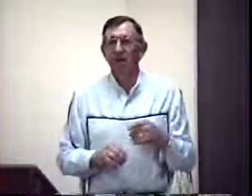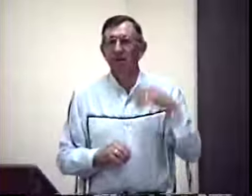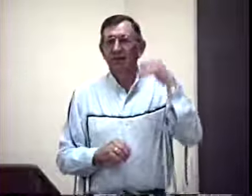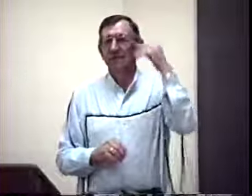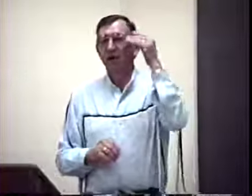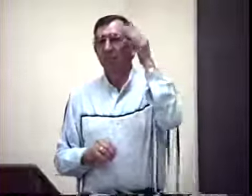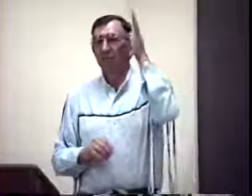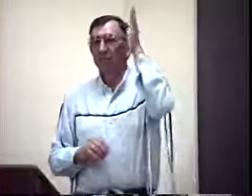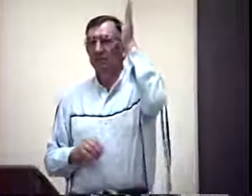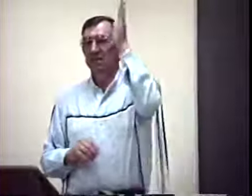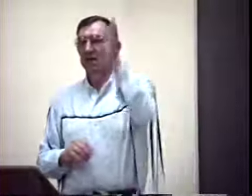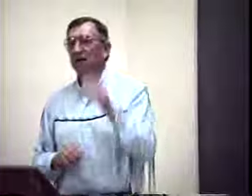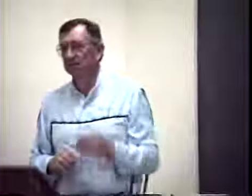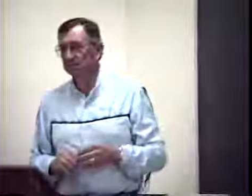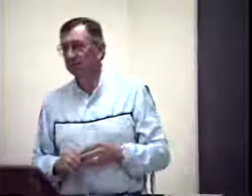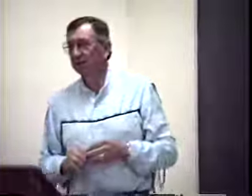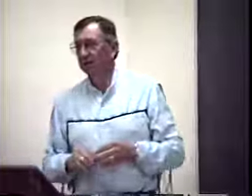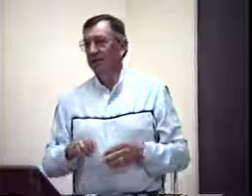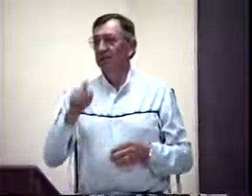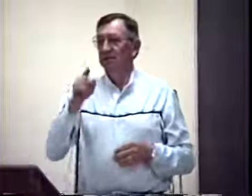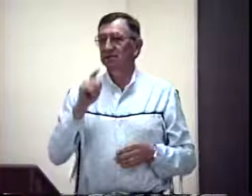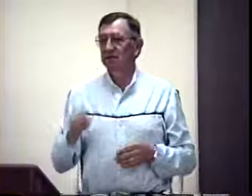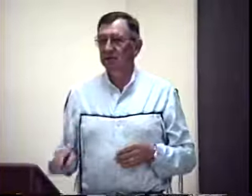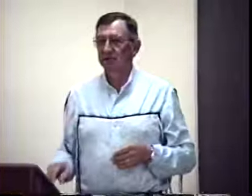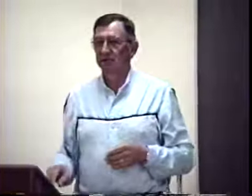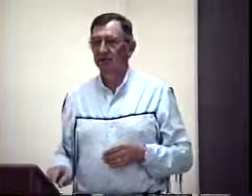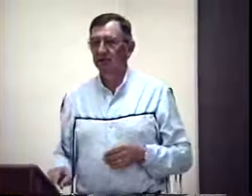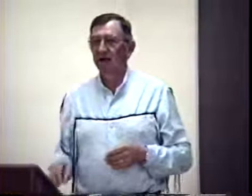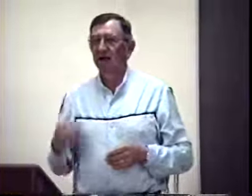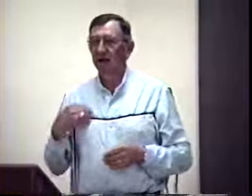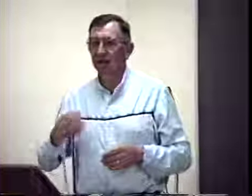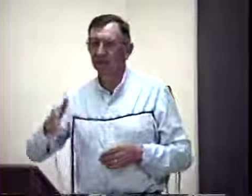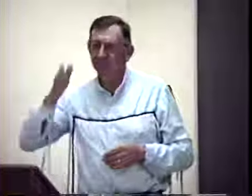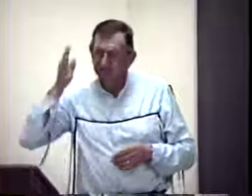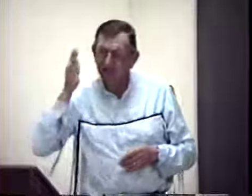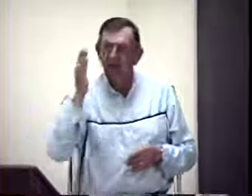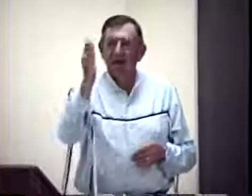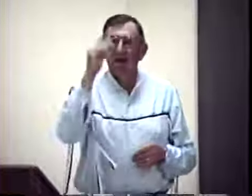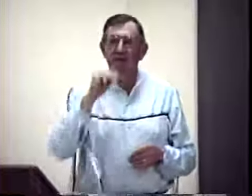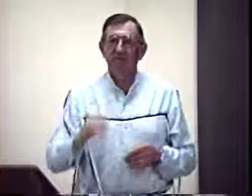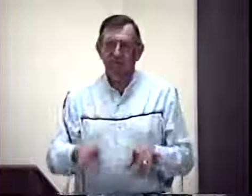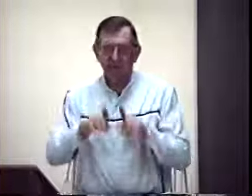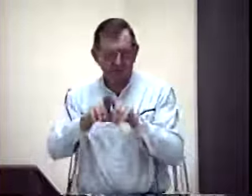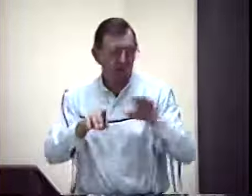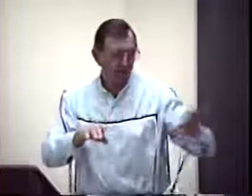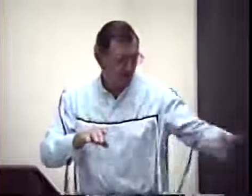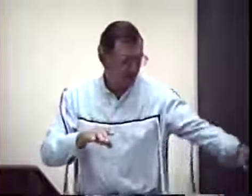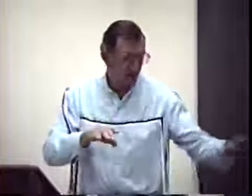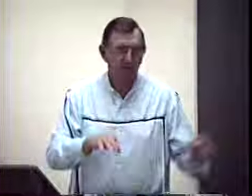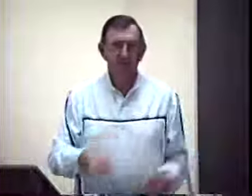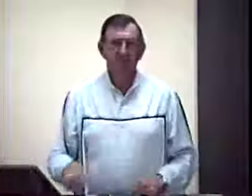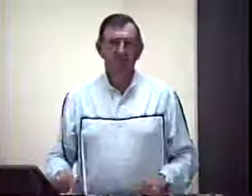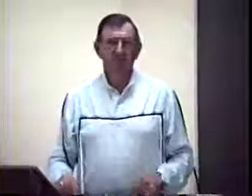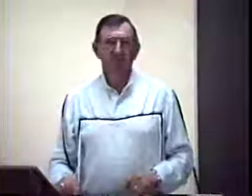wrapping this tape up and saying, this class here, again, I give it back to my little friend,